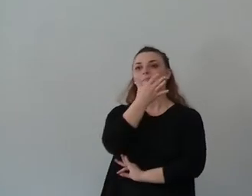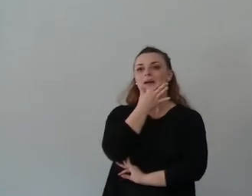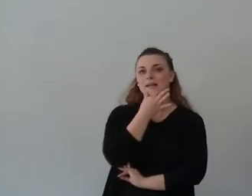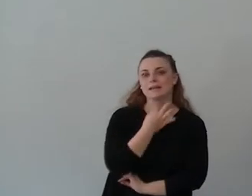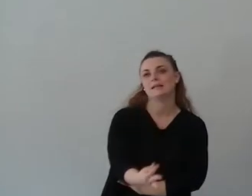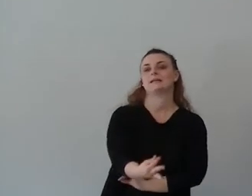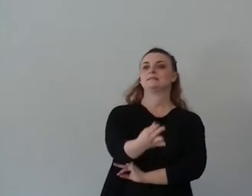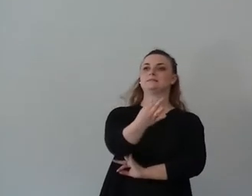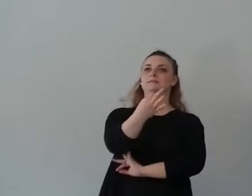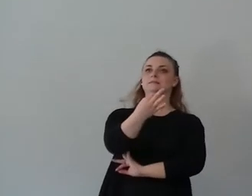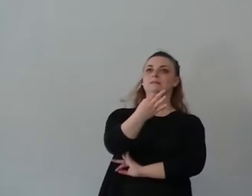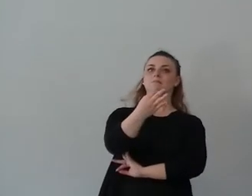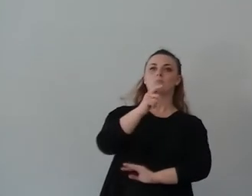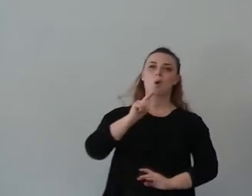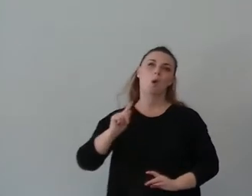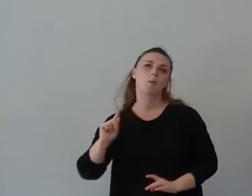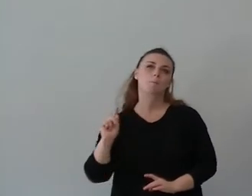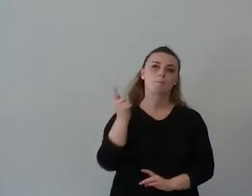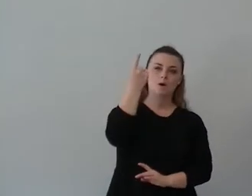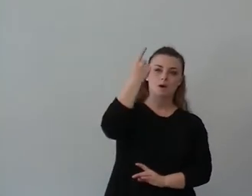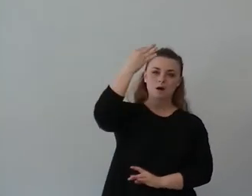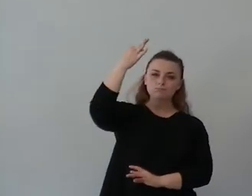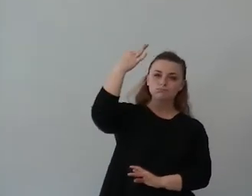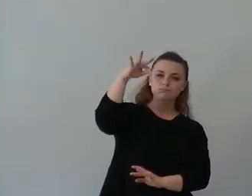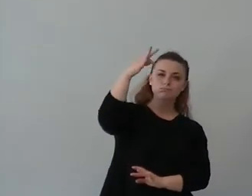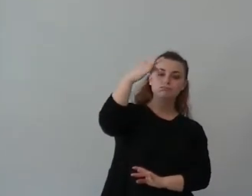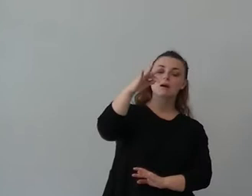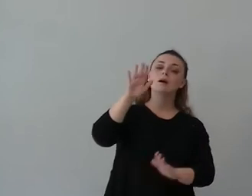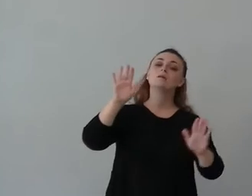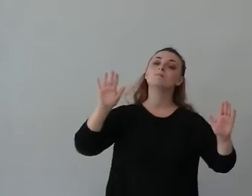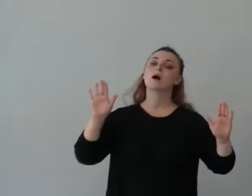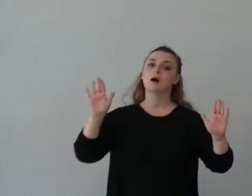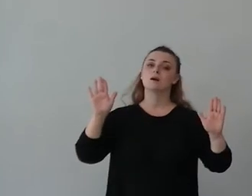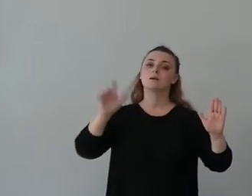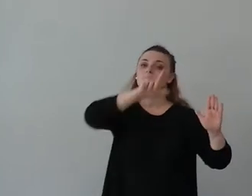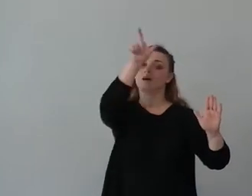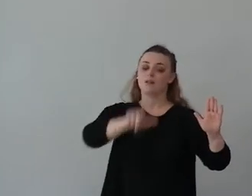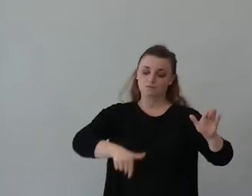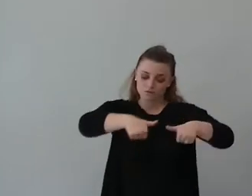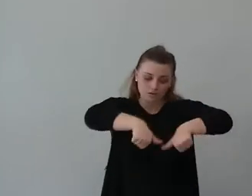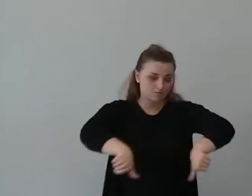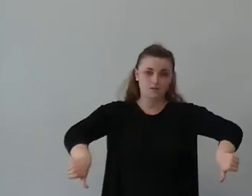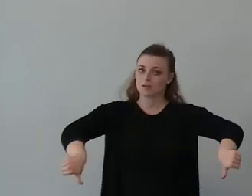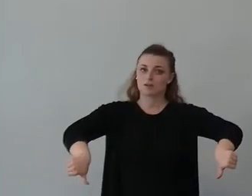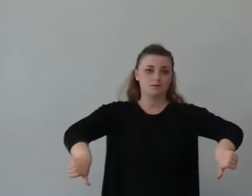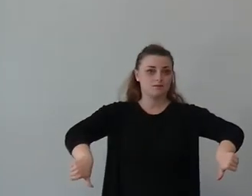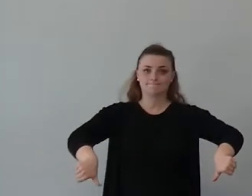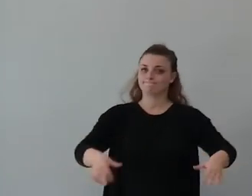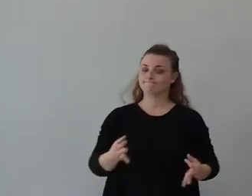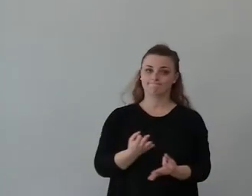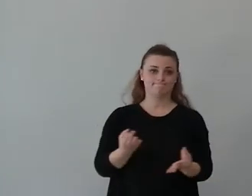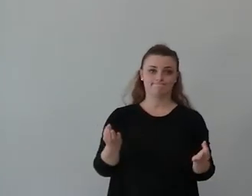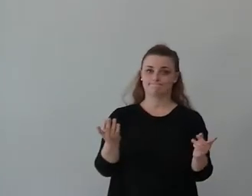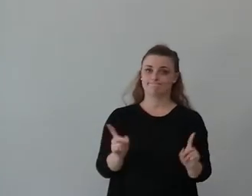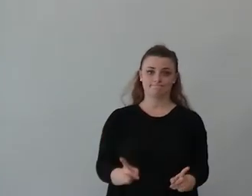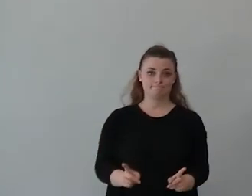le fondamenta non sono stabili. Italians are beautiful, unique, and special. Gli italiani sono belli, unici